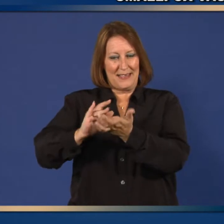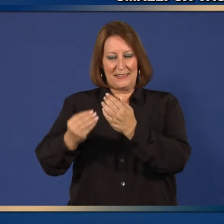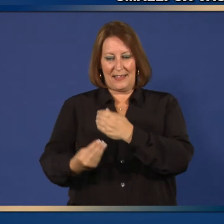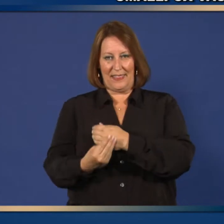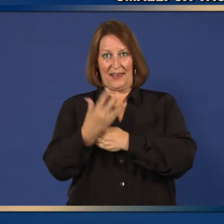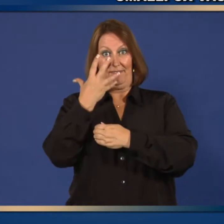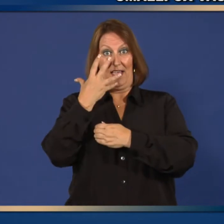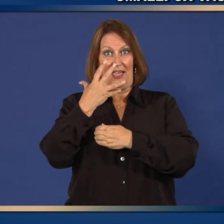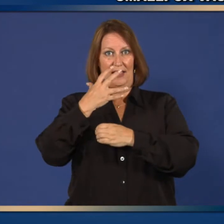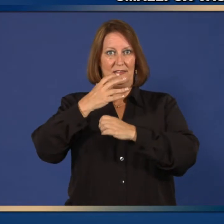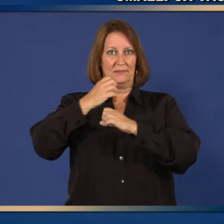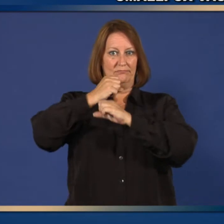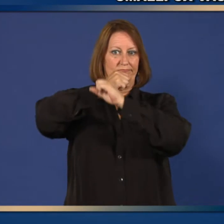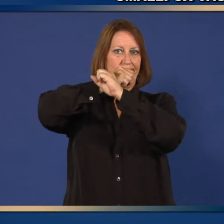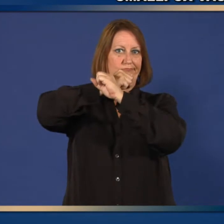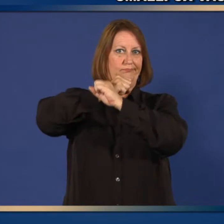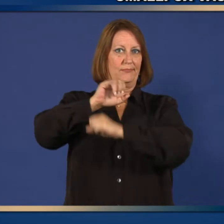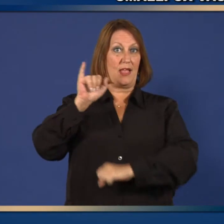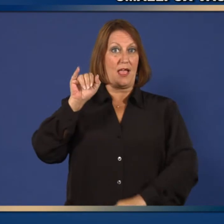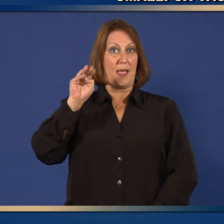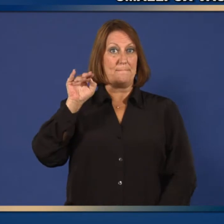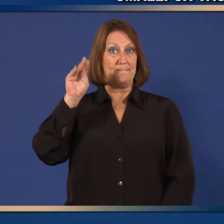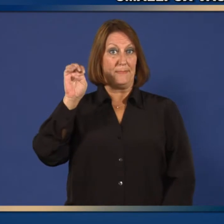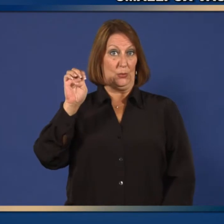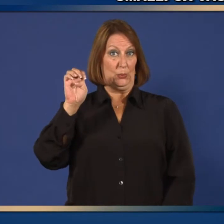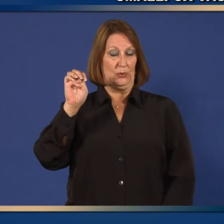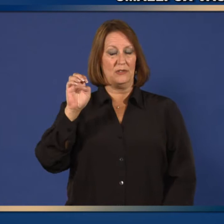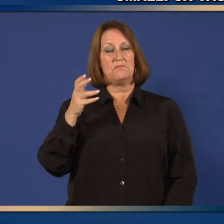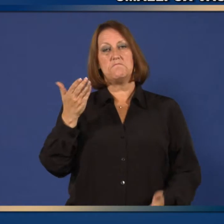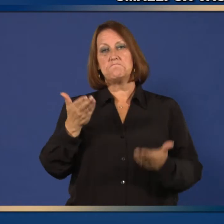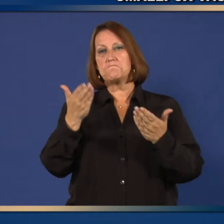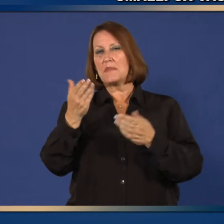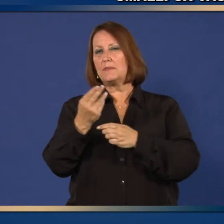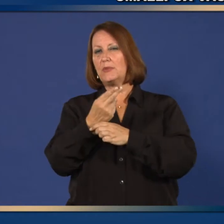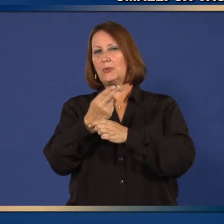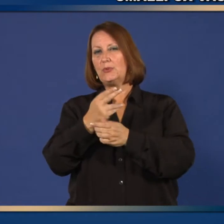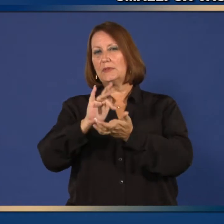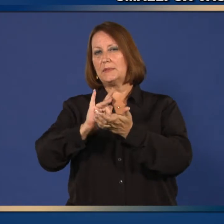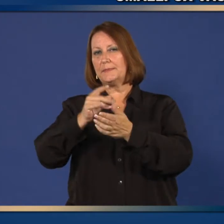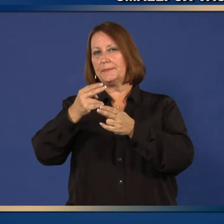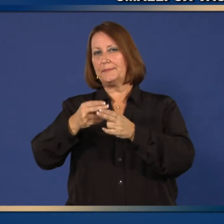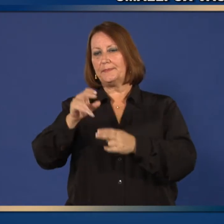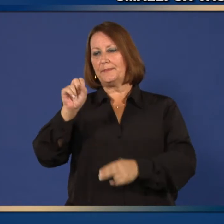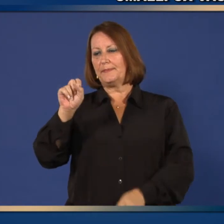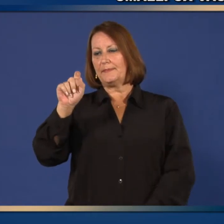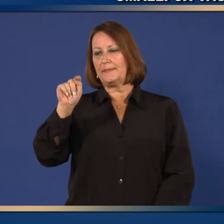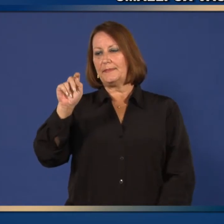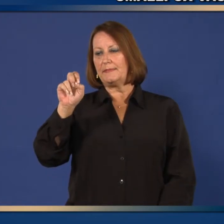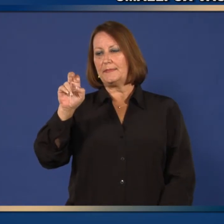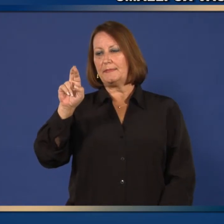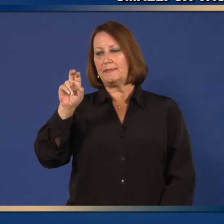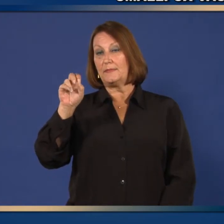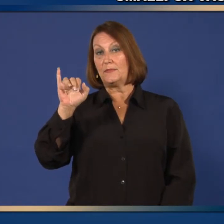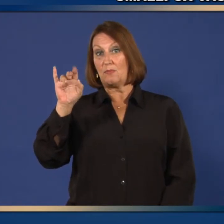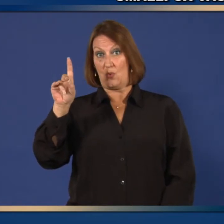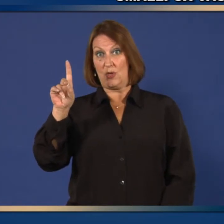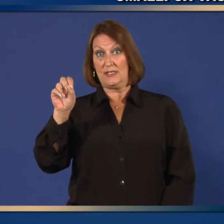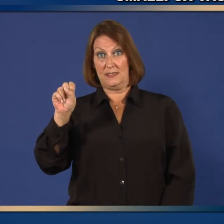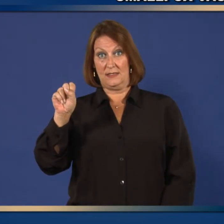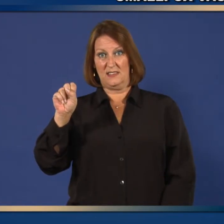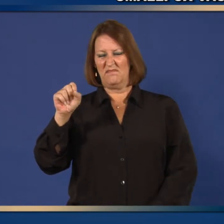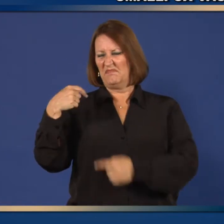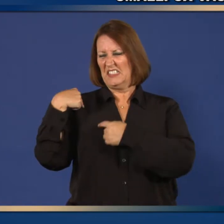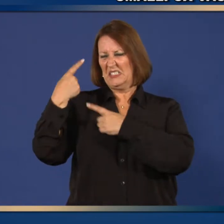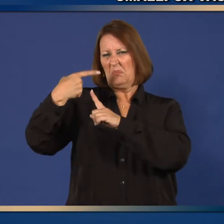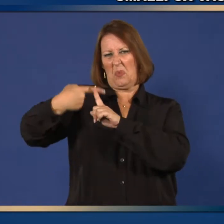These include high-dose steroids for 2 weeks or longer within the past month,